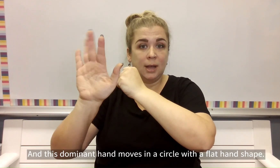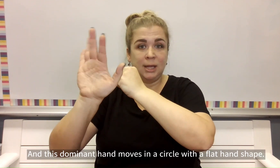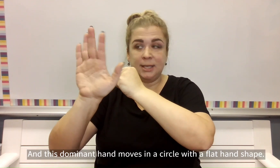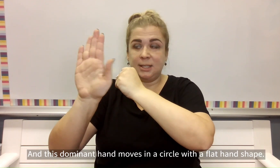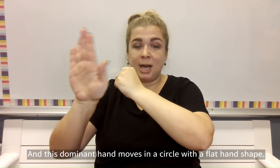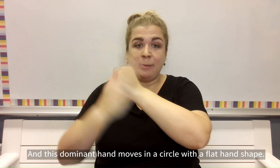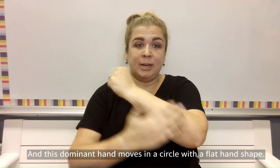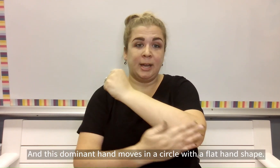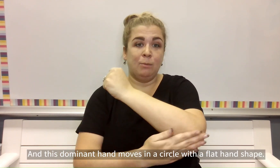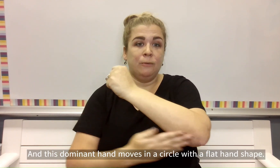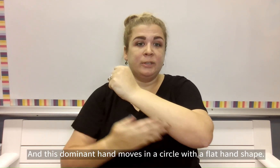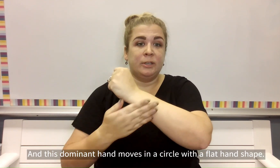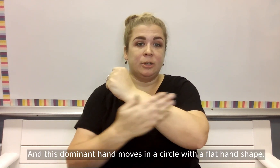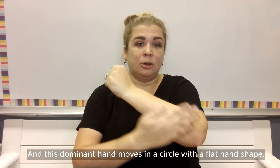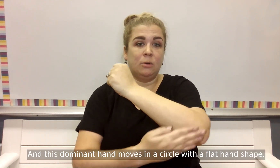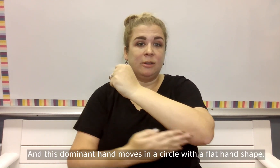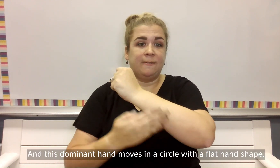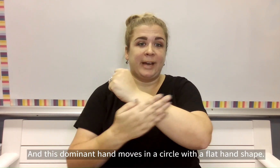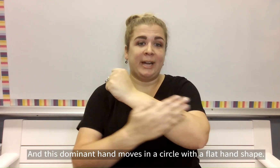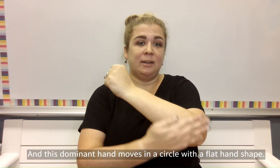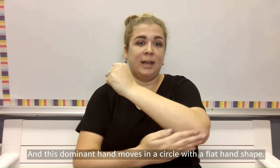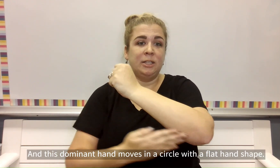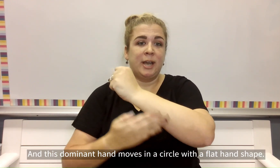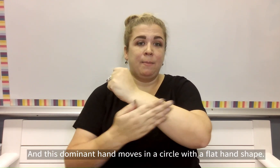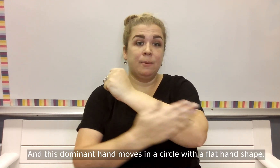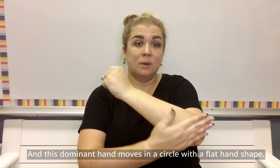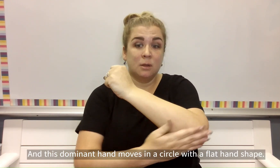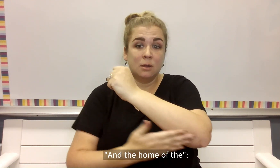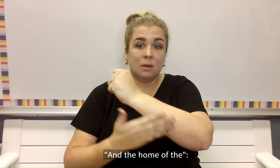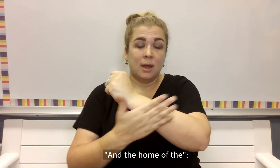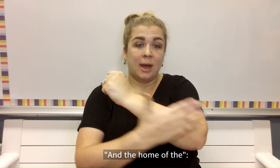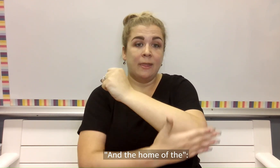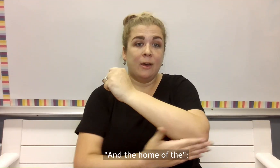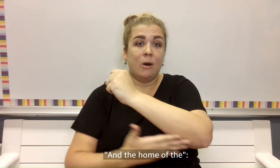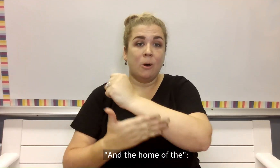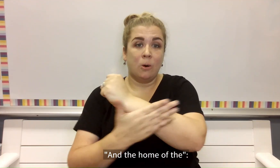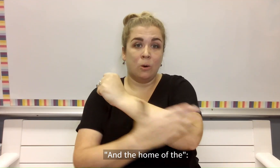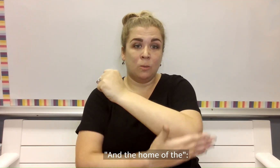And this dominant hand moves in a circle with a flat hand shape. And the home